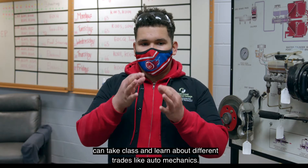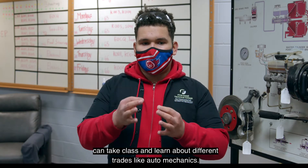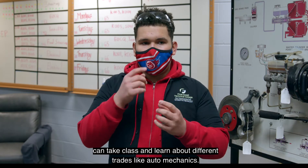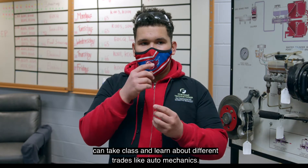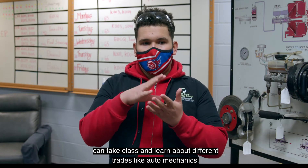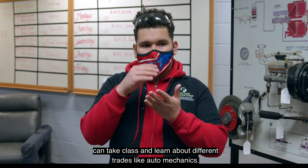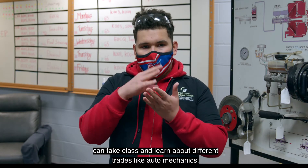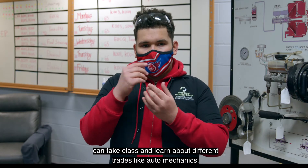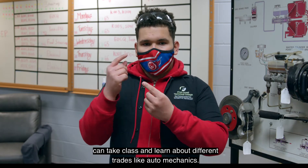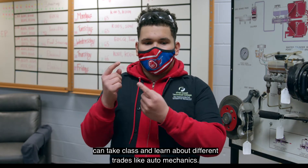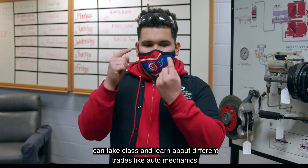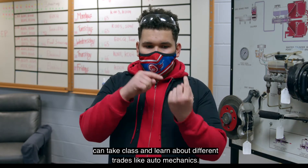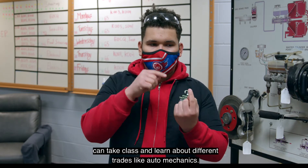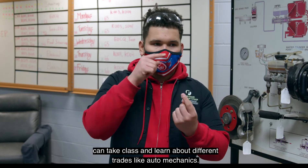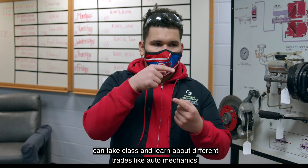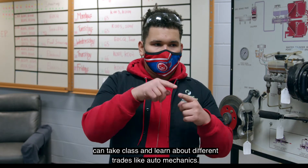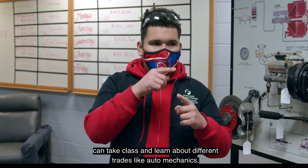trades like auto mechanics.